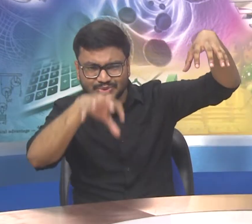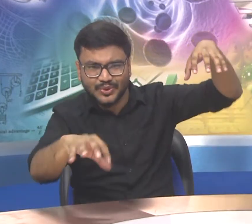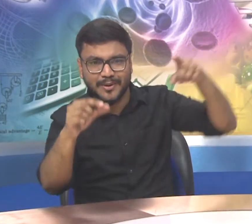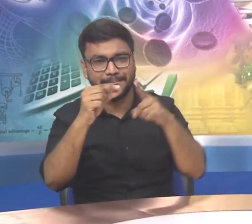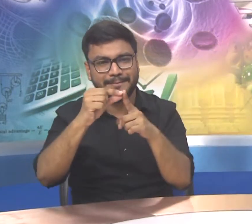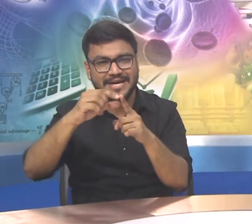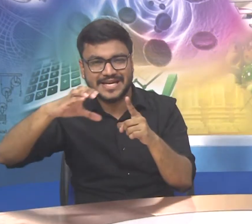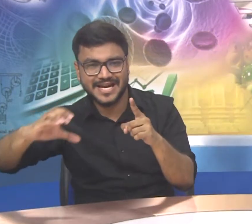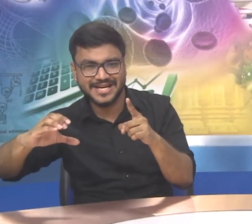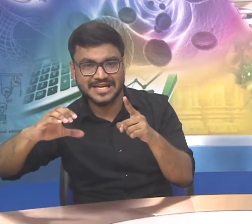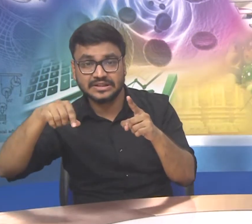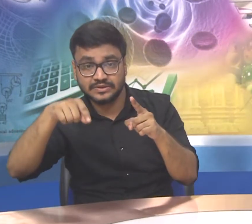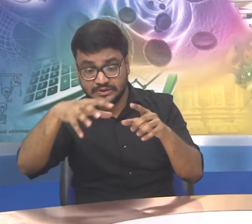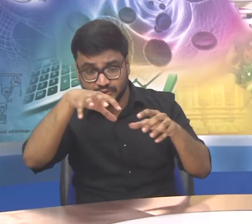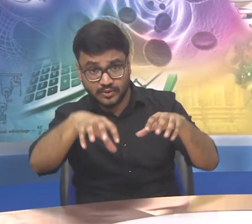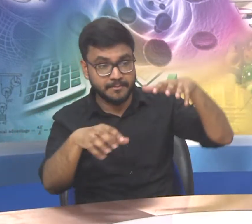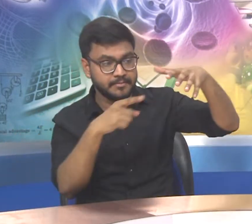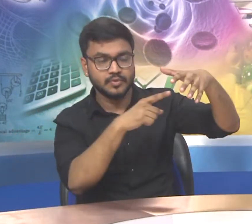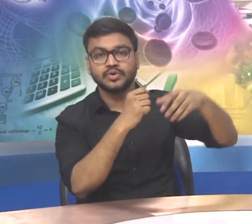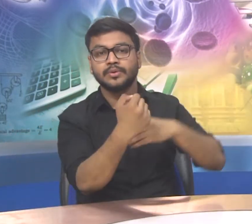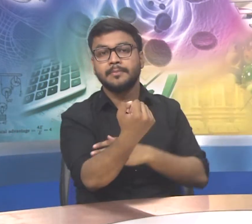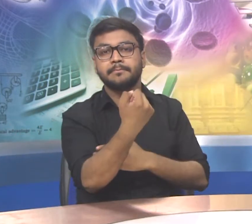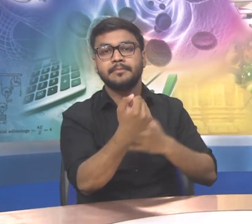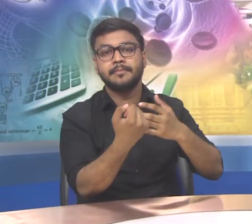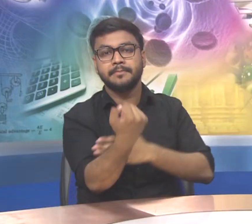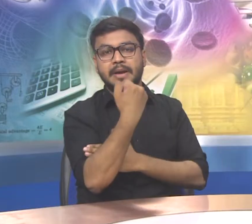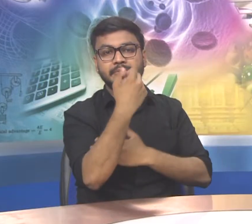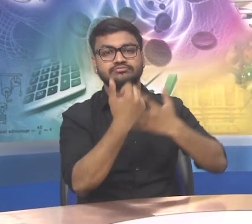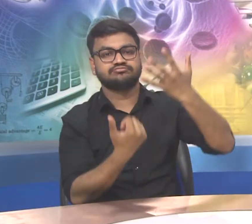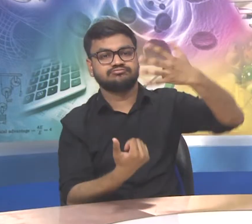These banks operate at a district level,